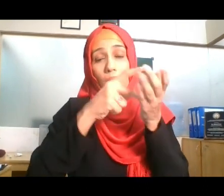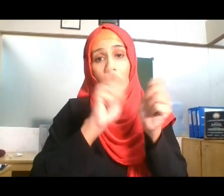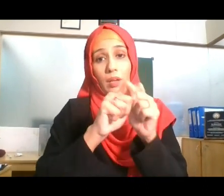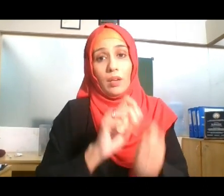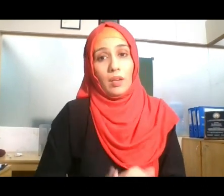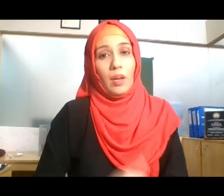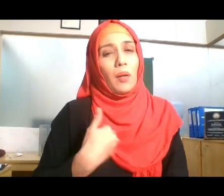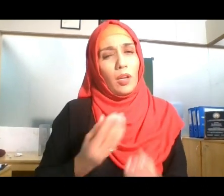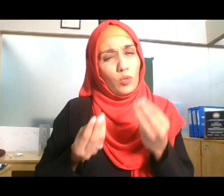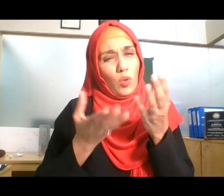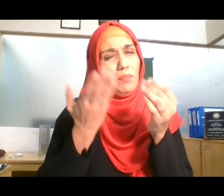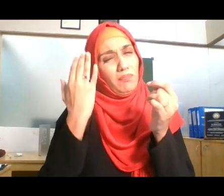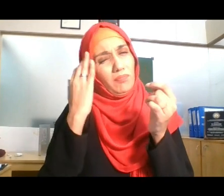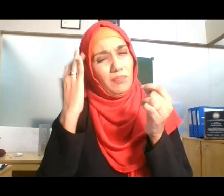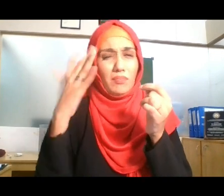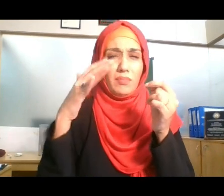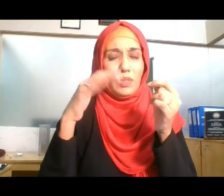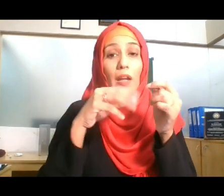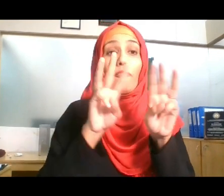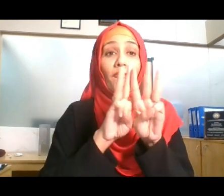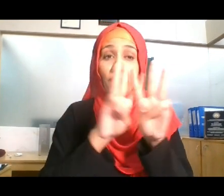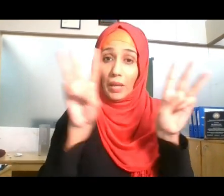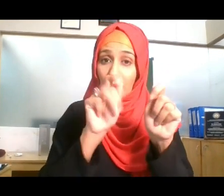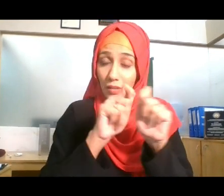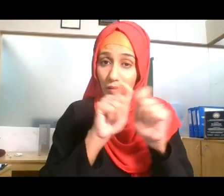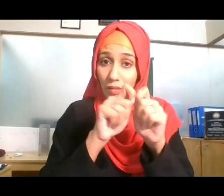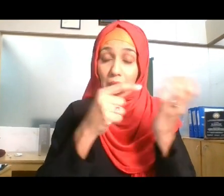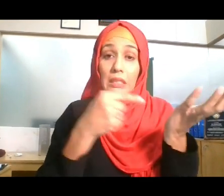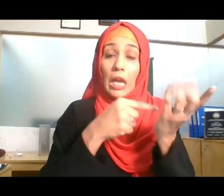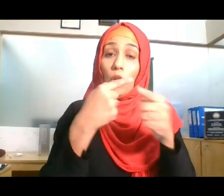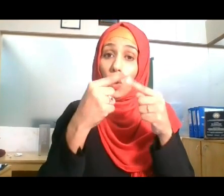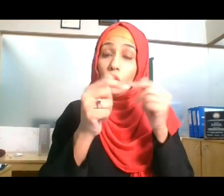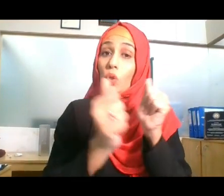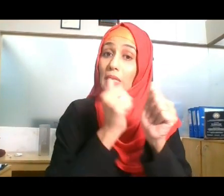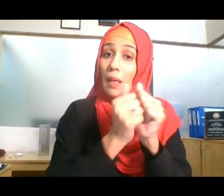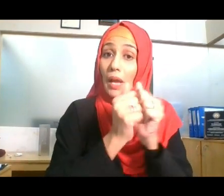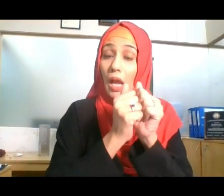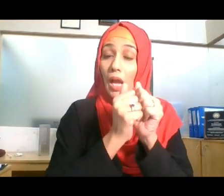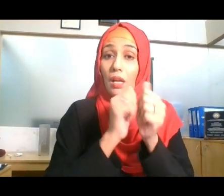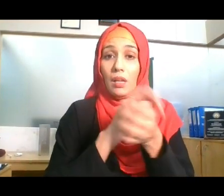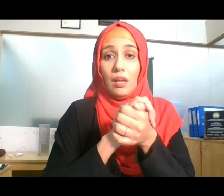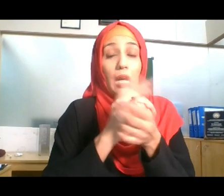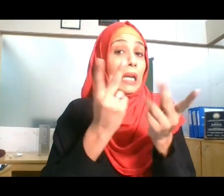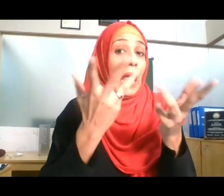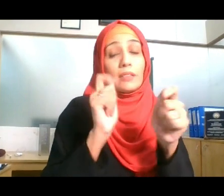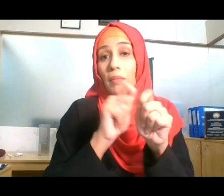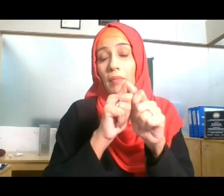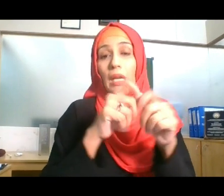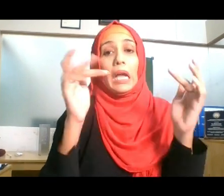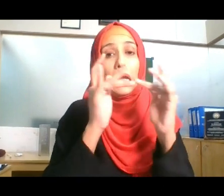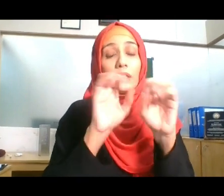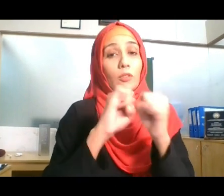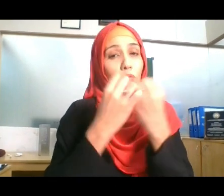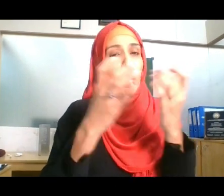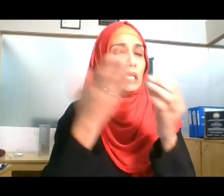about making websites and digital technologies accessible, but how to make them accessible. So Internet Society